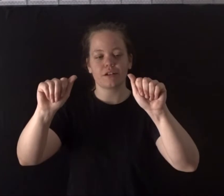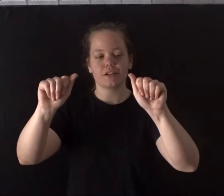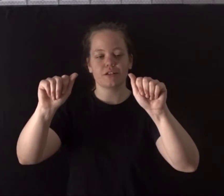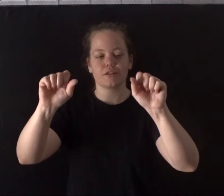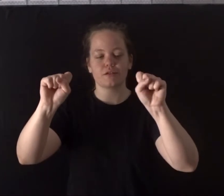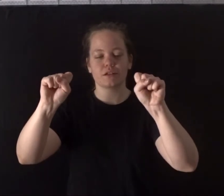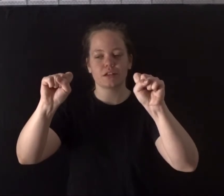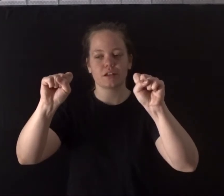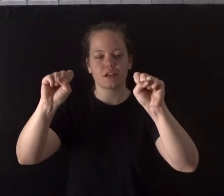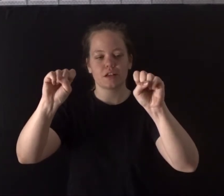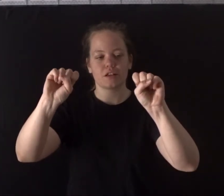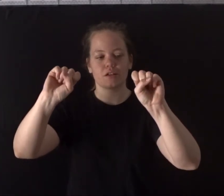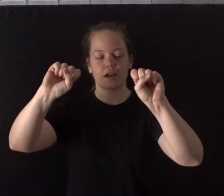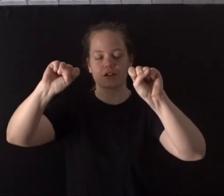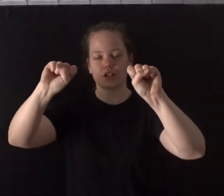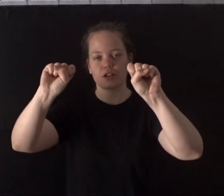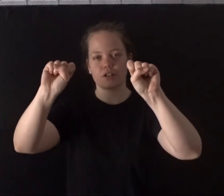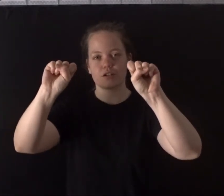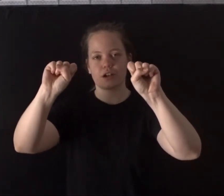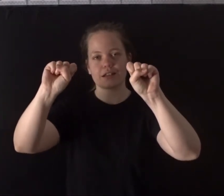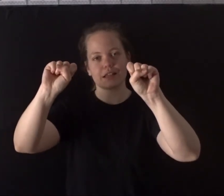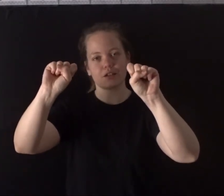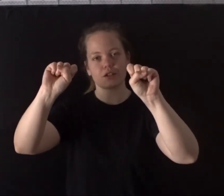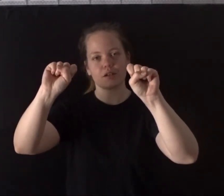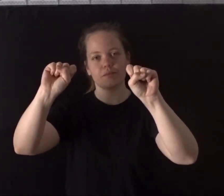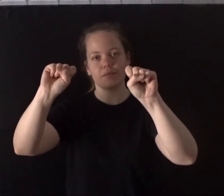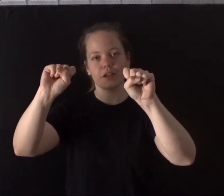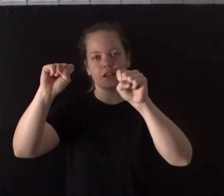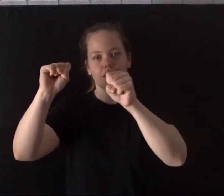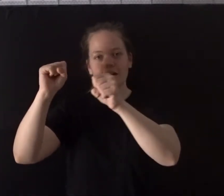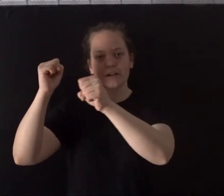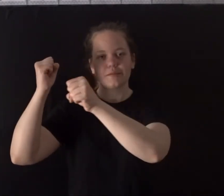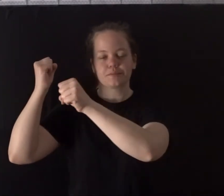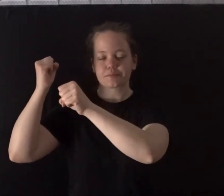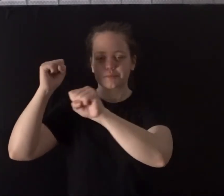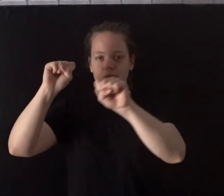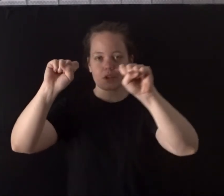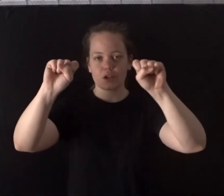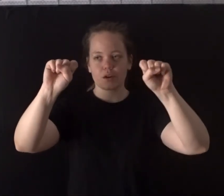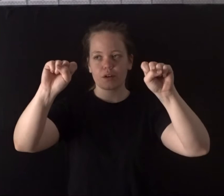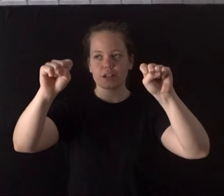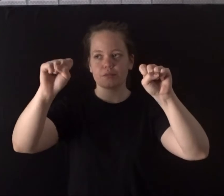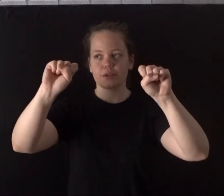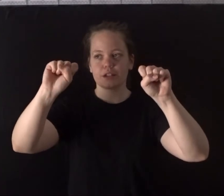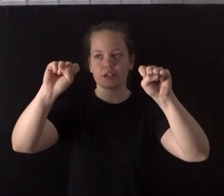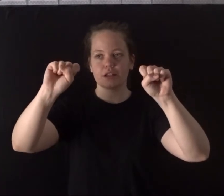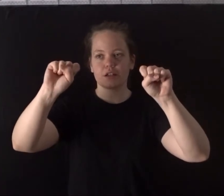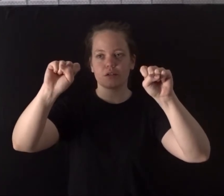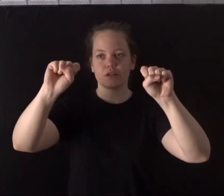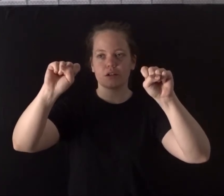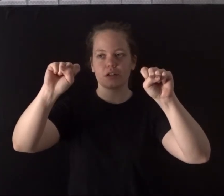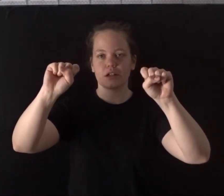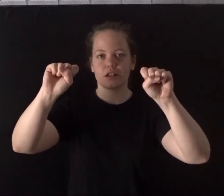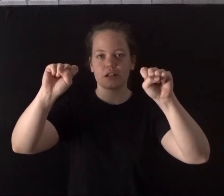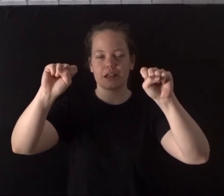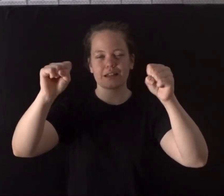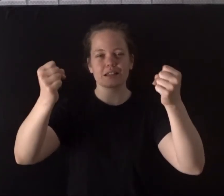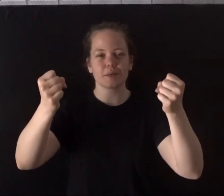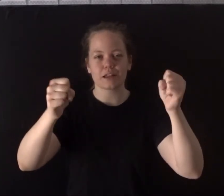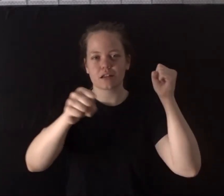to use, you're going to use your S hand shape. You are going to bring your, I guess it depends on